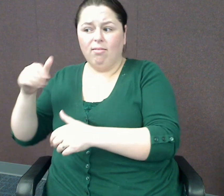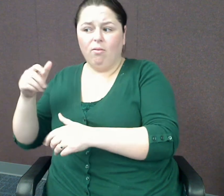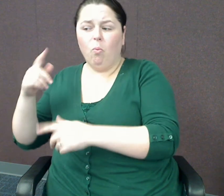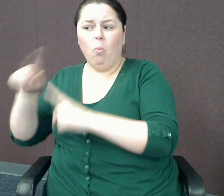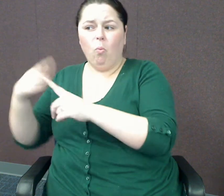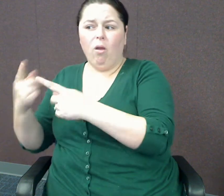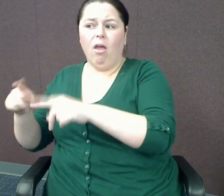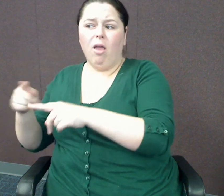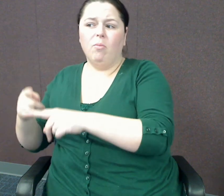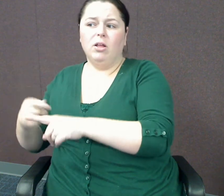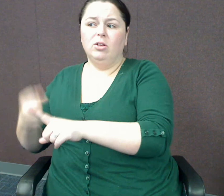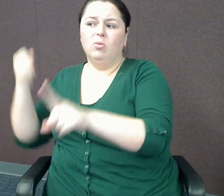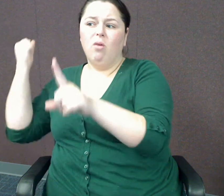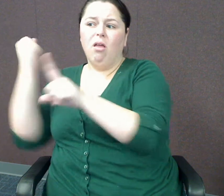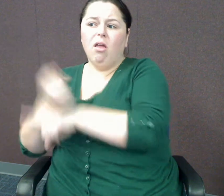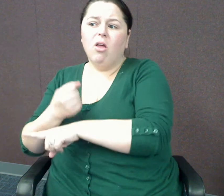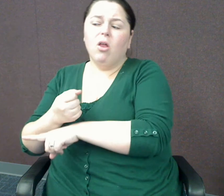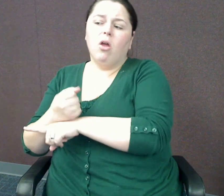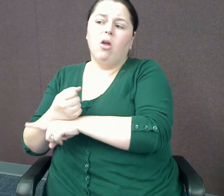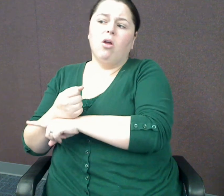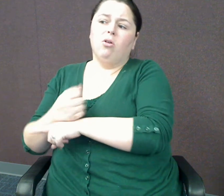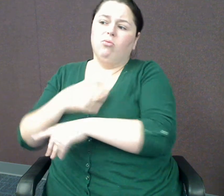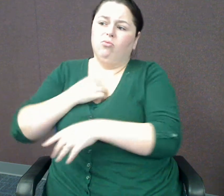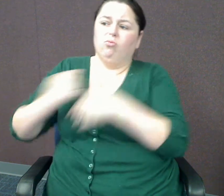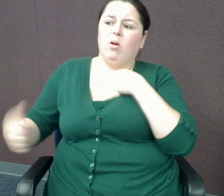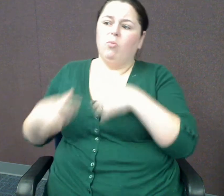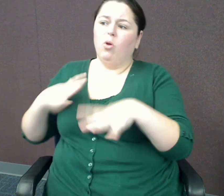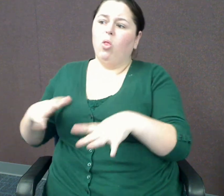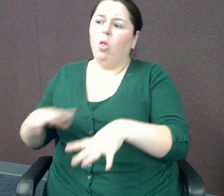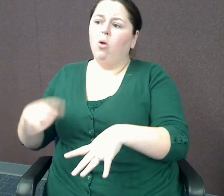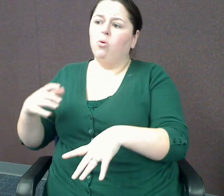was bleeding. We got pictures here. Cuts on her.